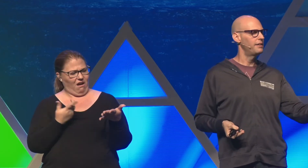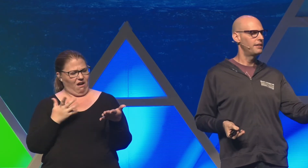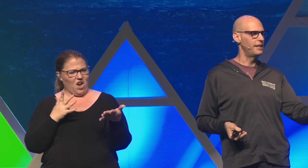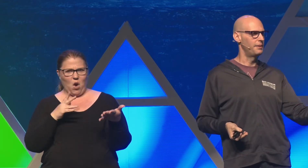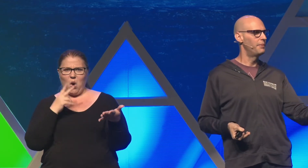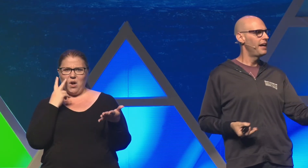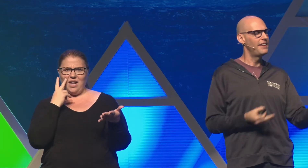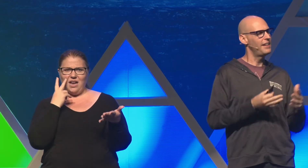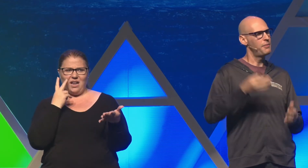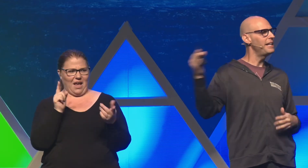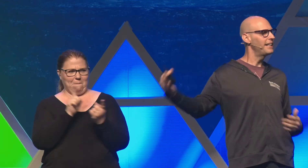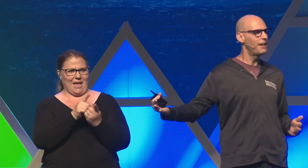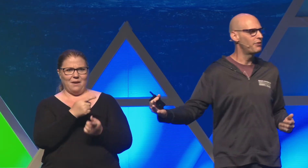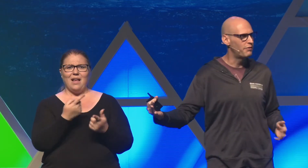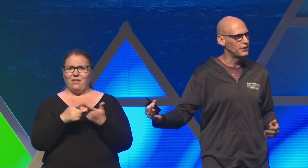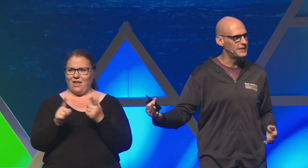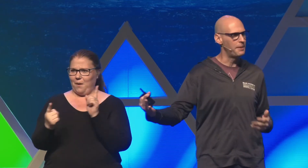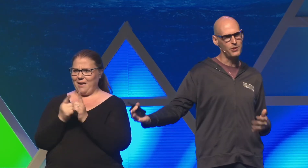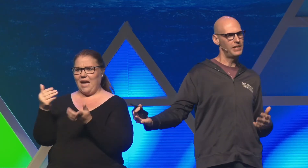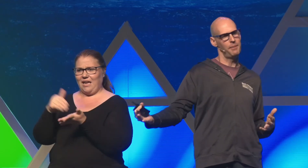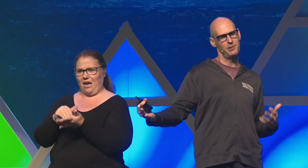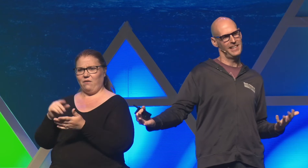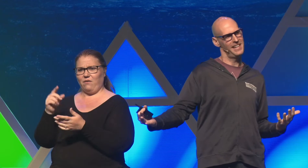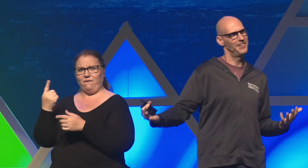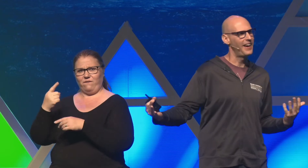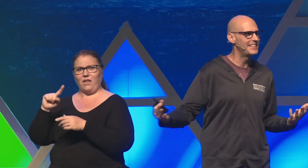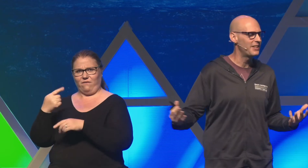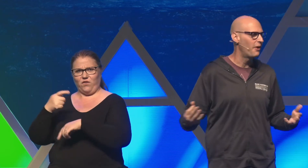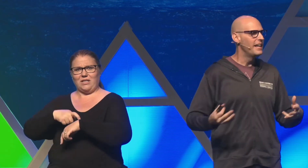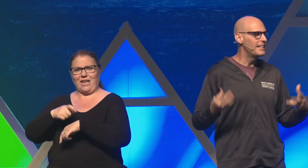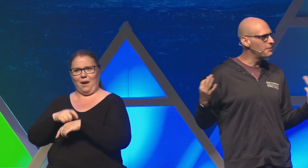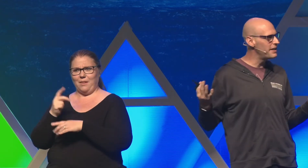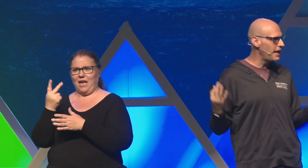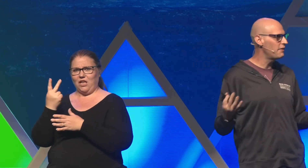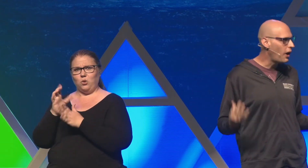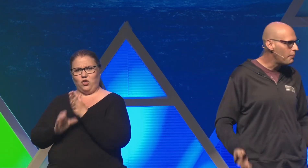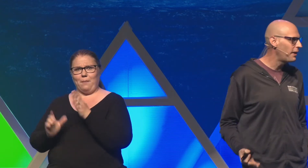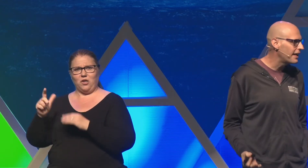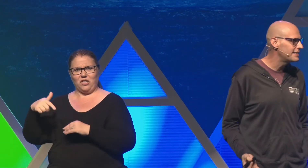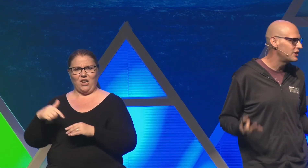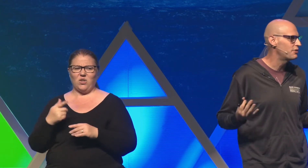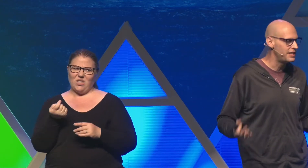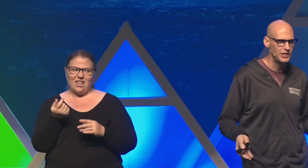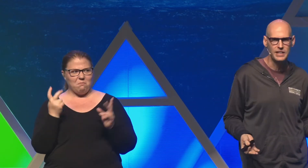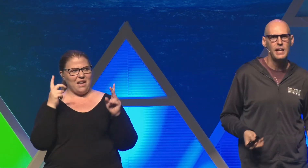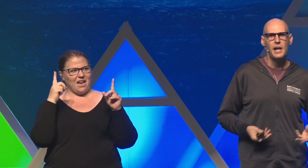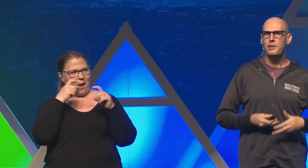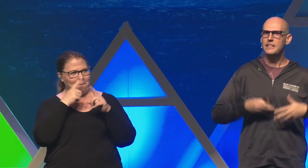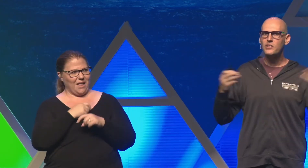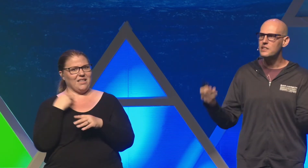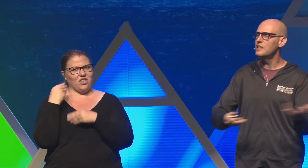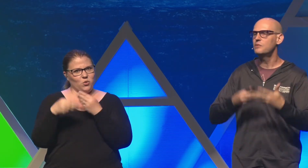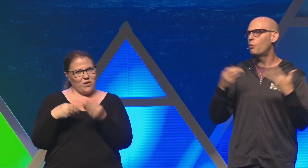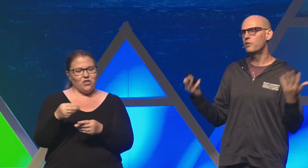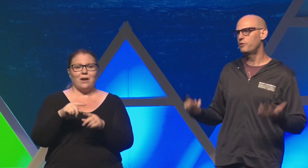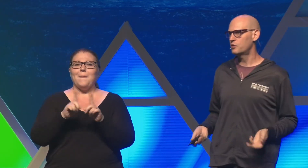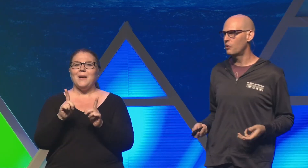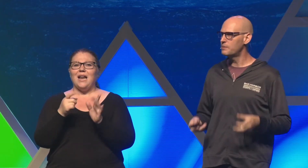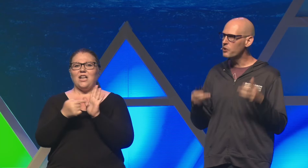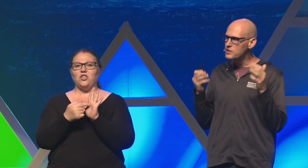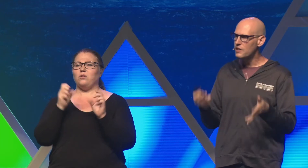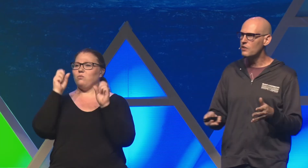met him. And then they're meeting again for the first time 2 chapters later, right? So it's kind of complex in its tradition, but it tells us these